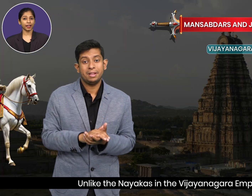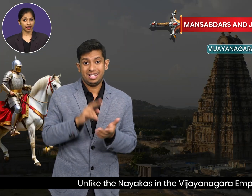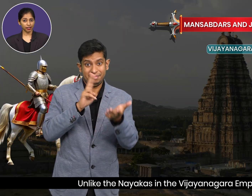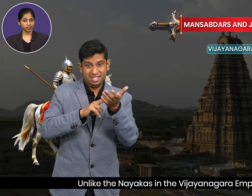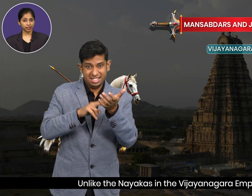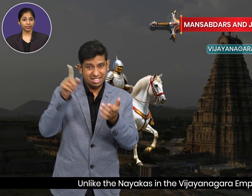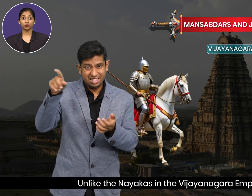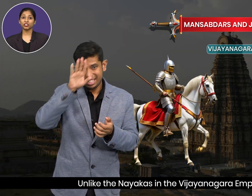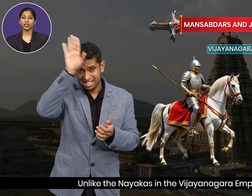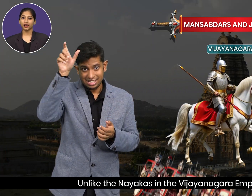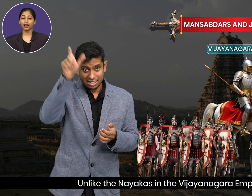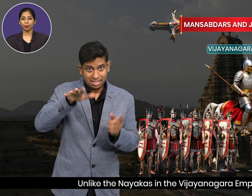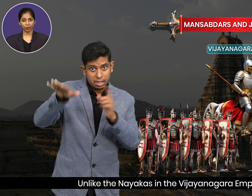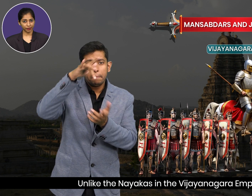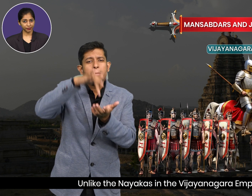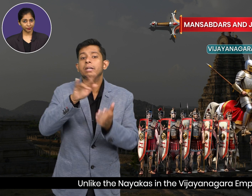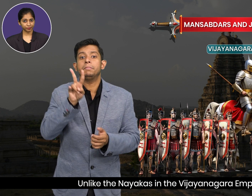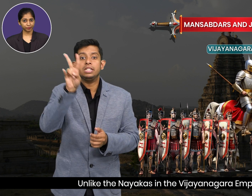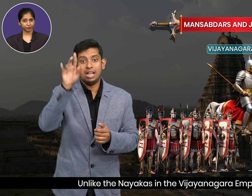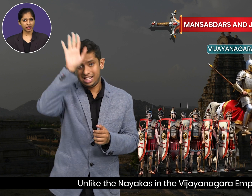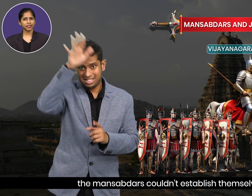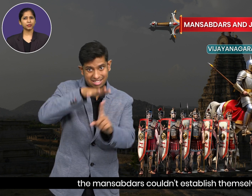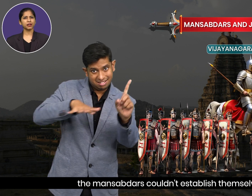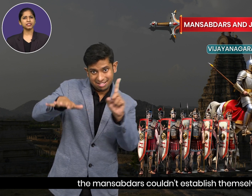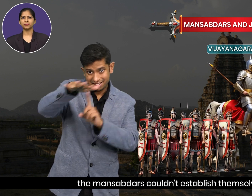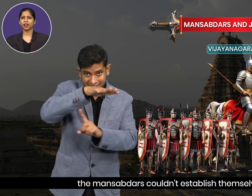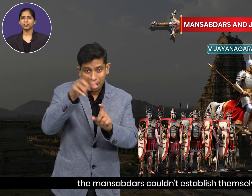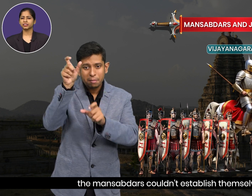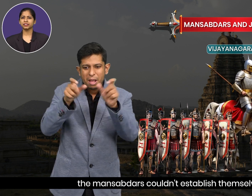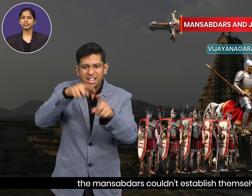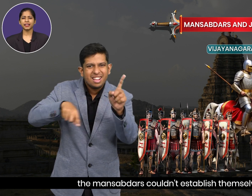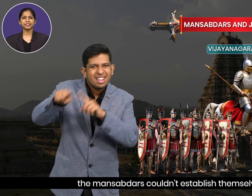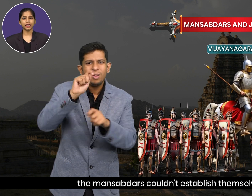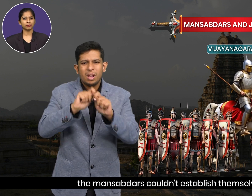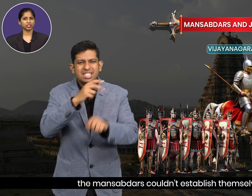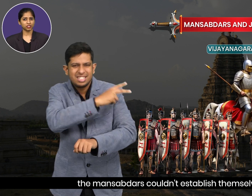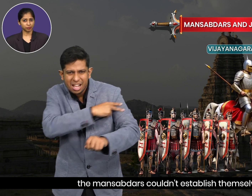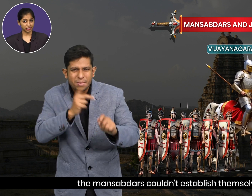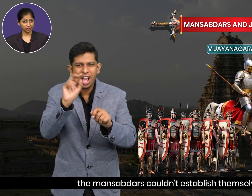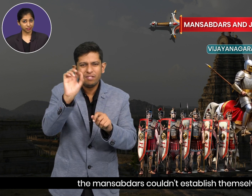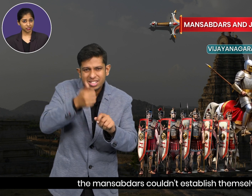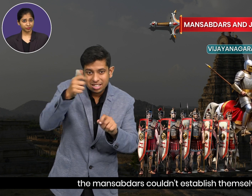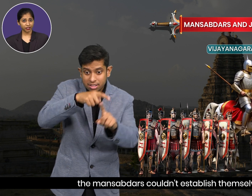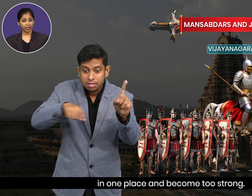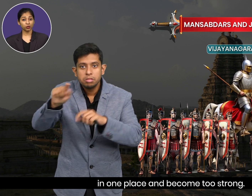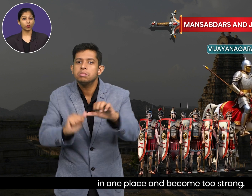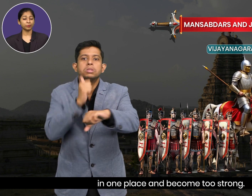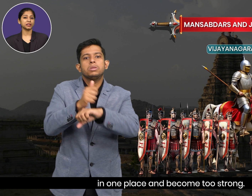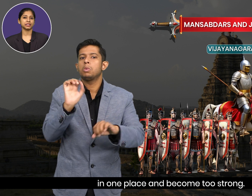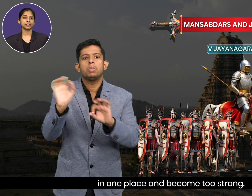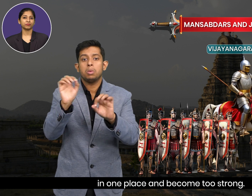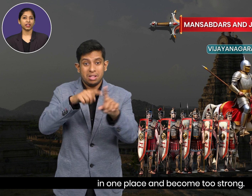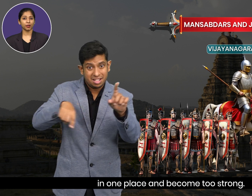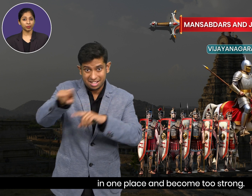Unlike the Nayakas in the Vijayanagara Empire, the Mansabdars couldn't establish themselves in